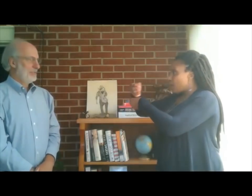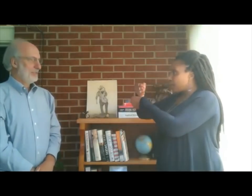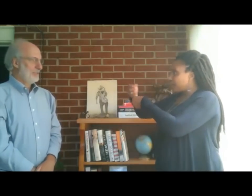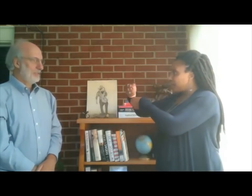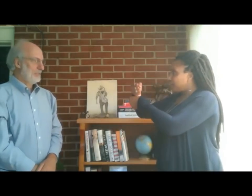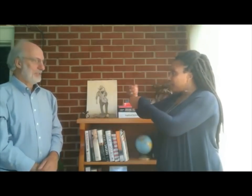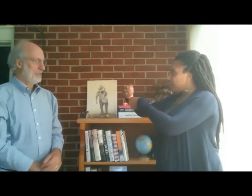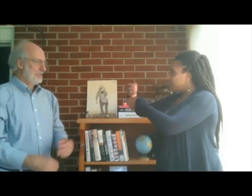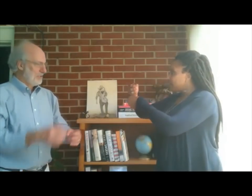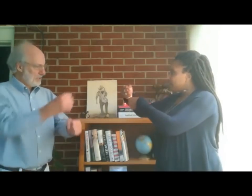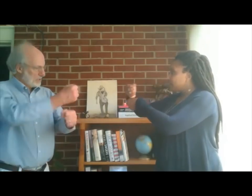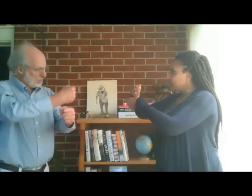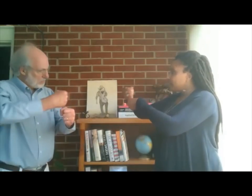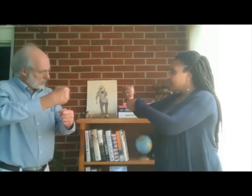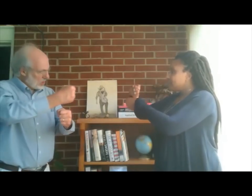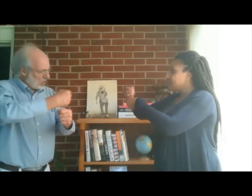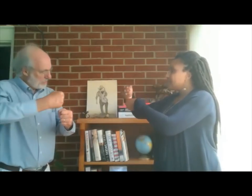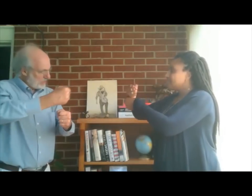Coffee.